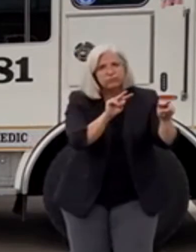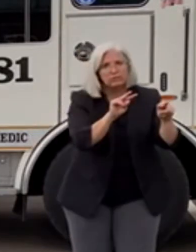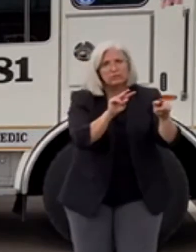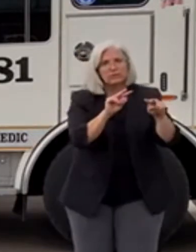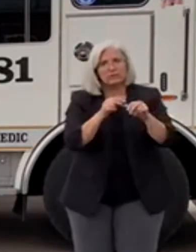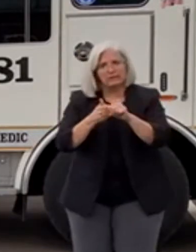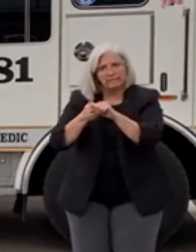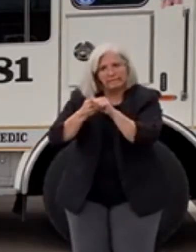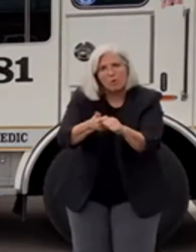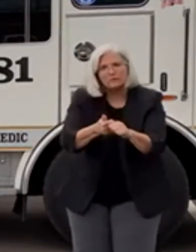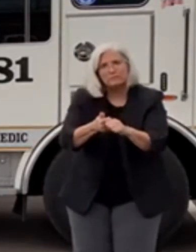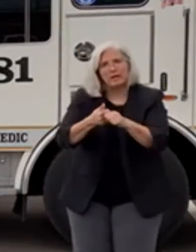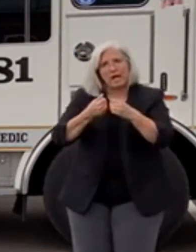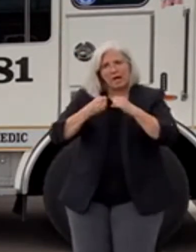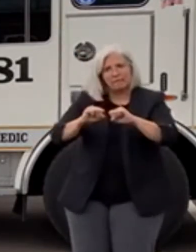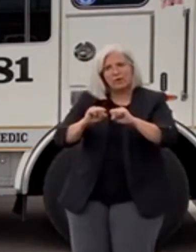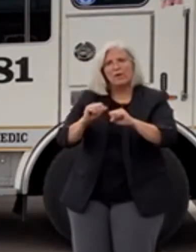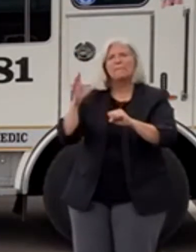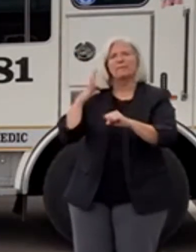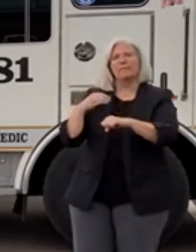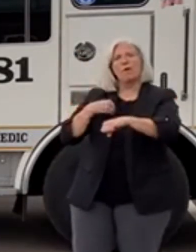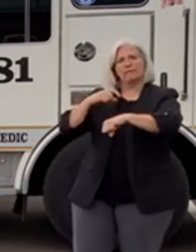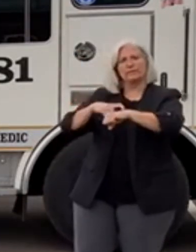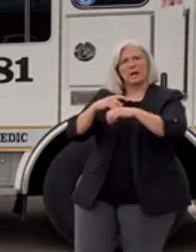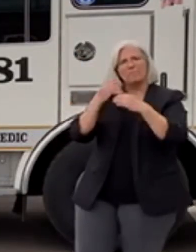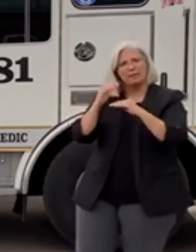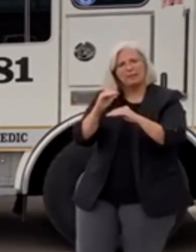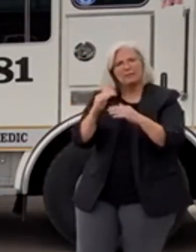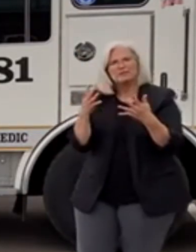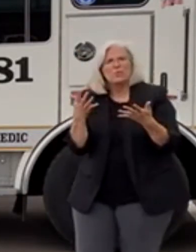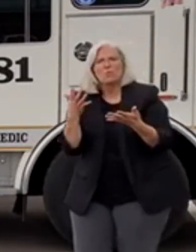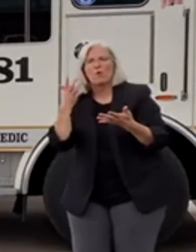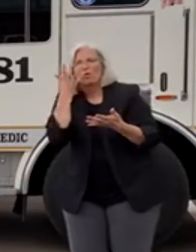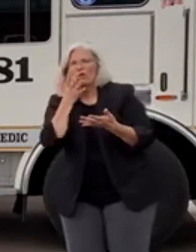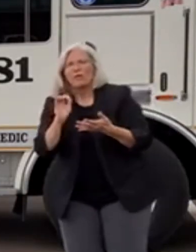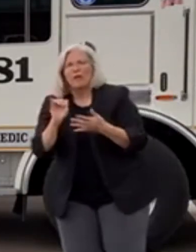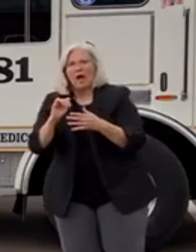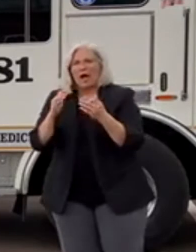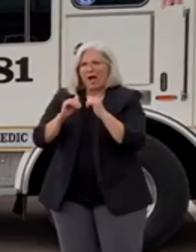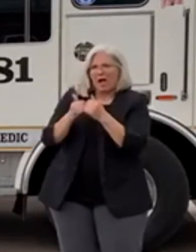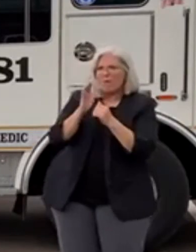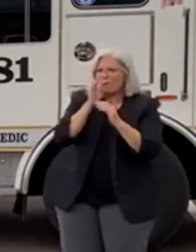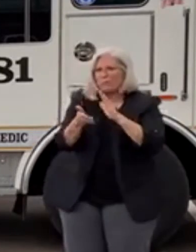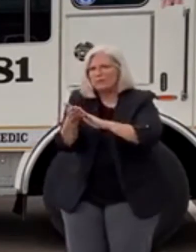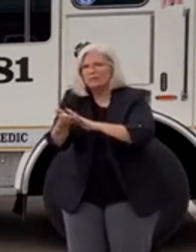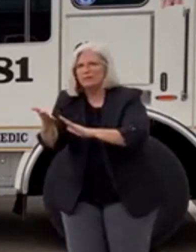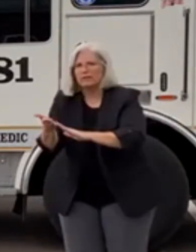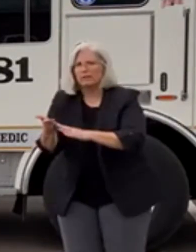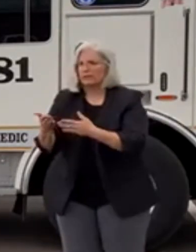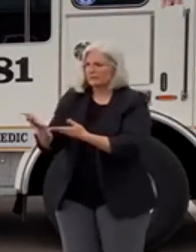time limit, and then actually how that would look in operation, right? Yeah. So, okay,